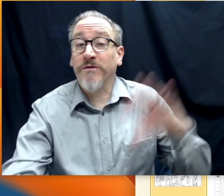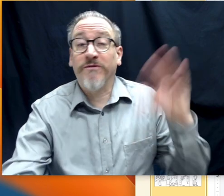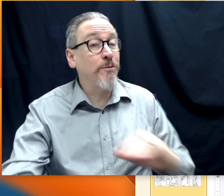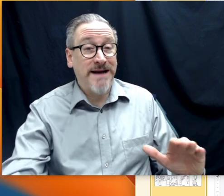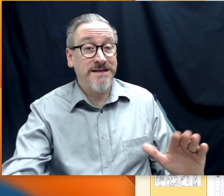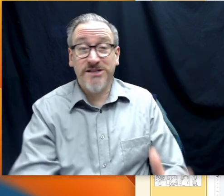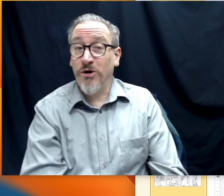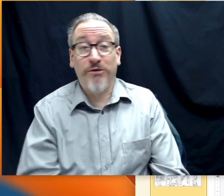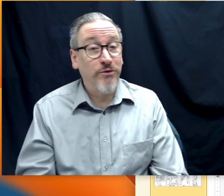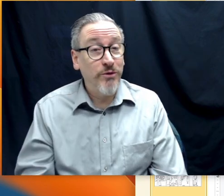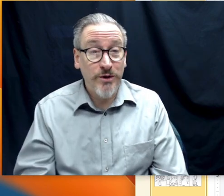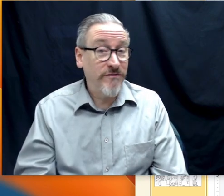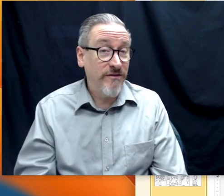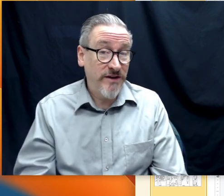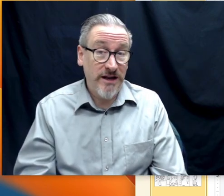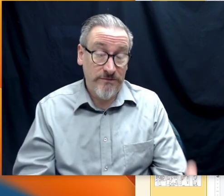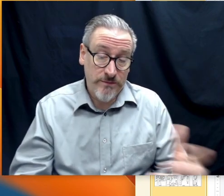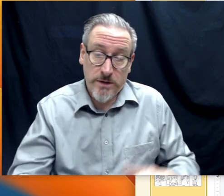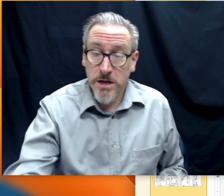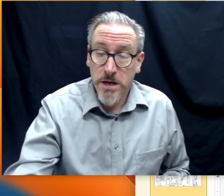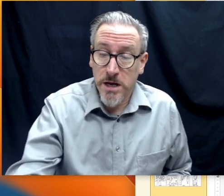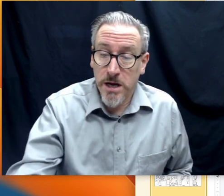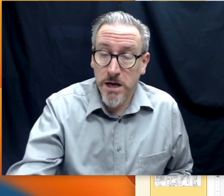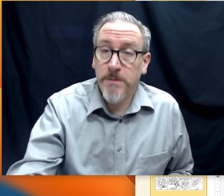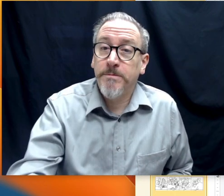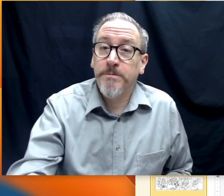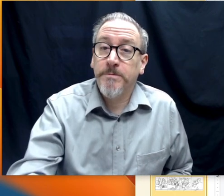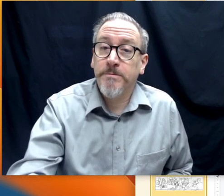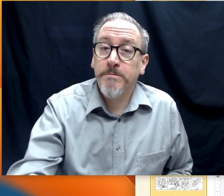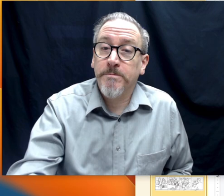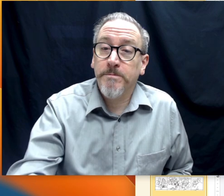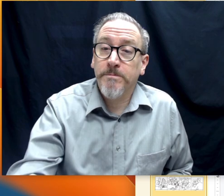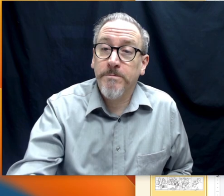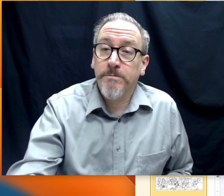going to refer back to this all through Unit 15. God,